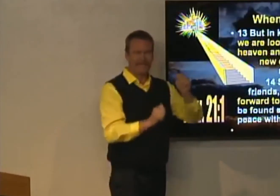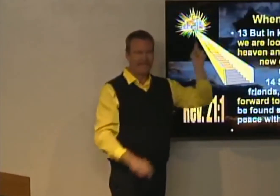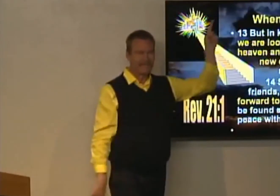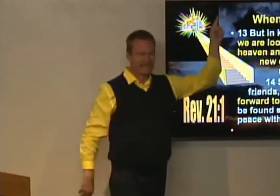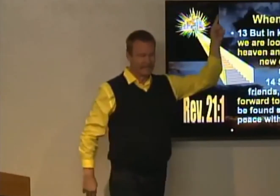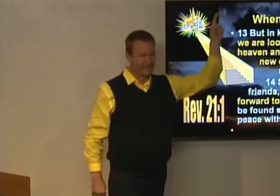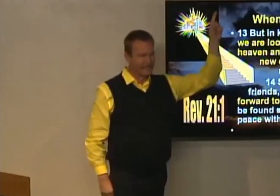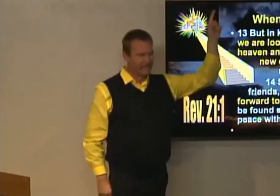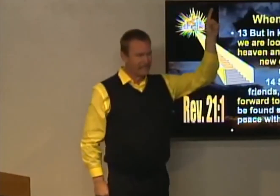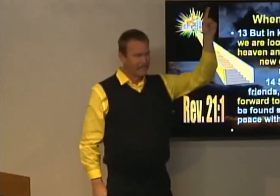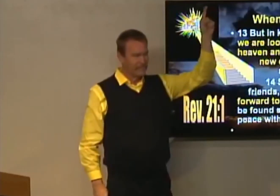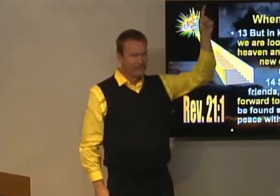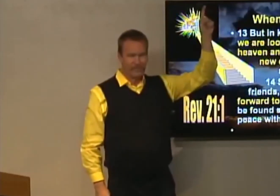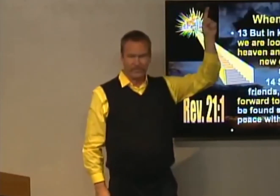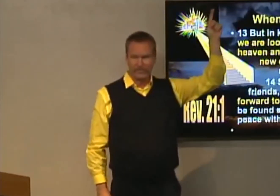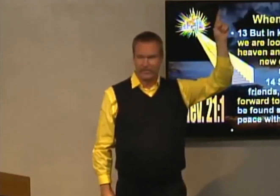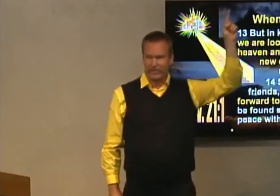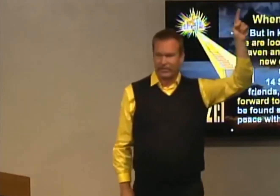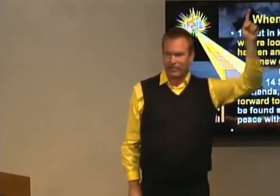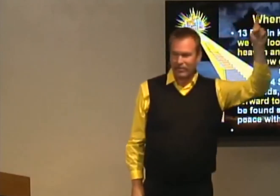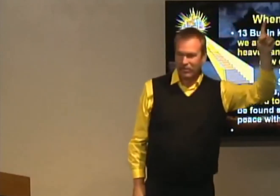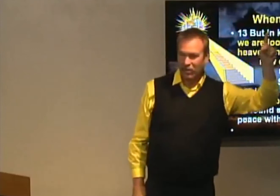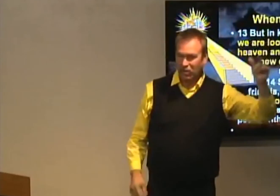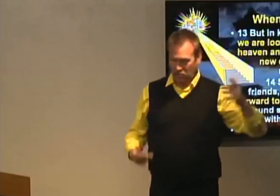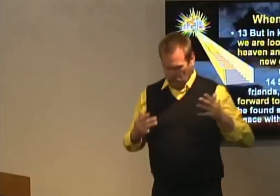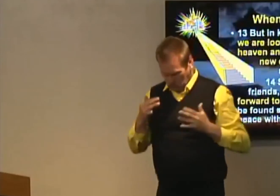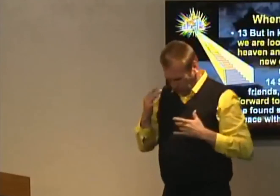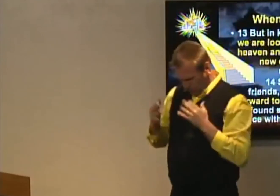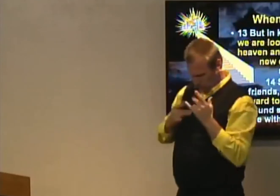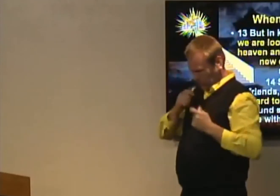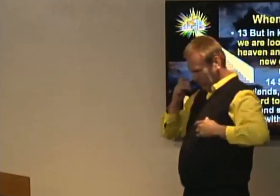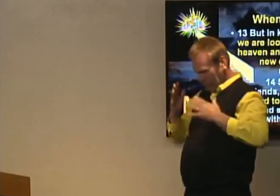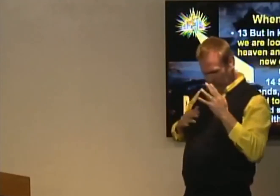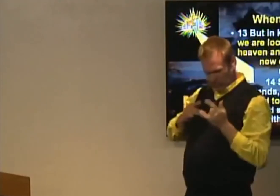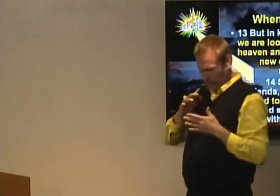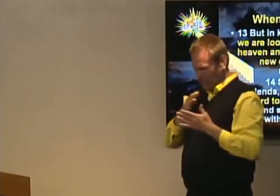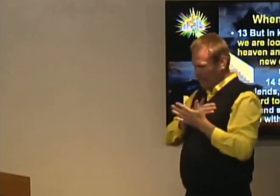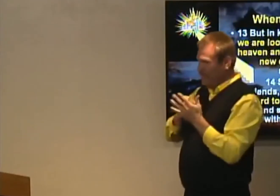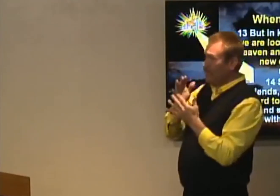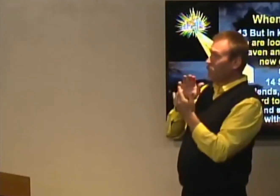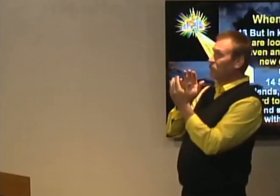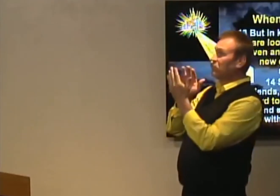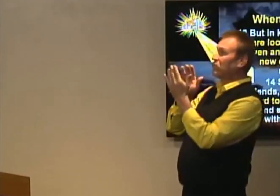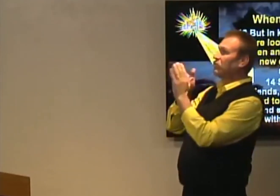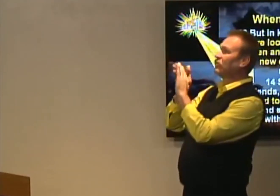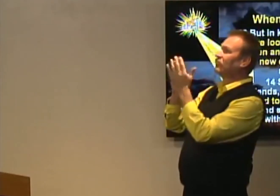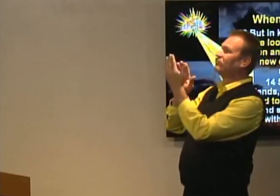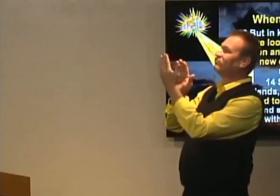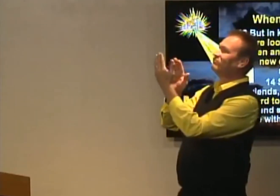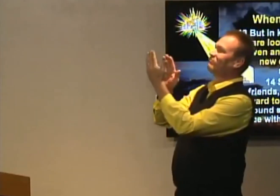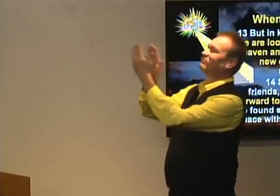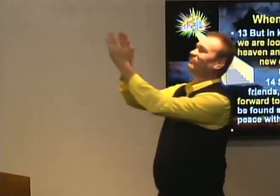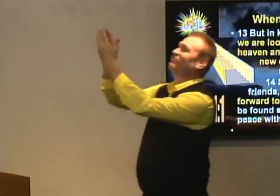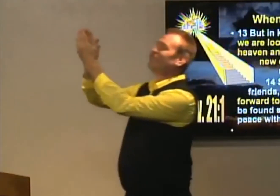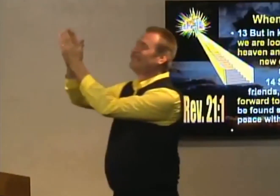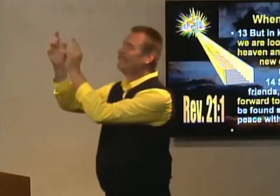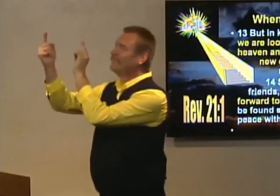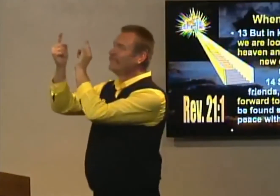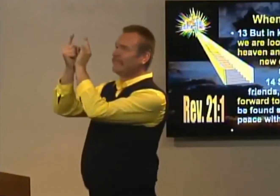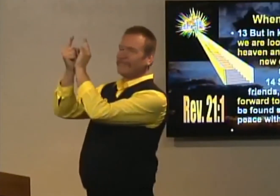And at peace with Him. At peace with God. You know, everything that goes on in your life, it should